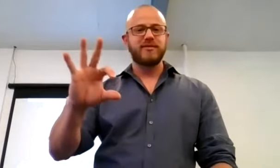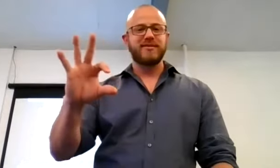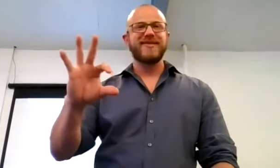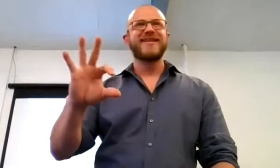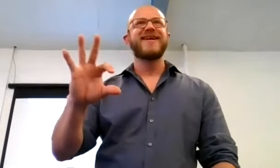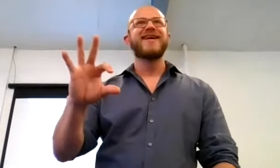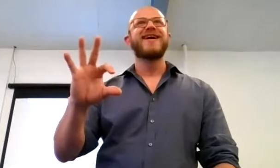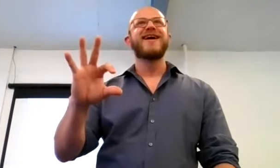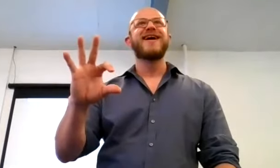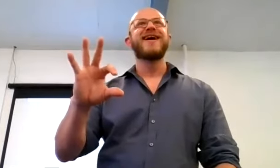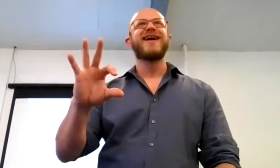Water,